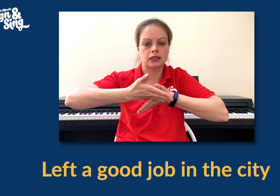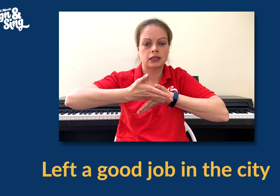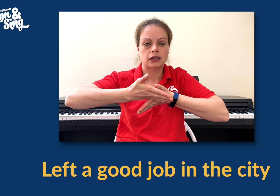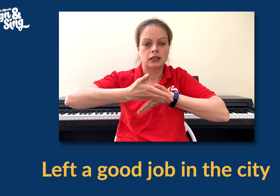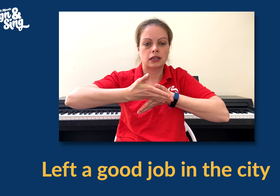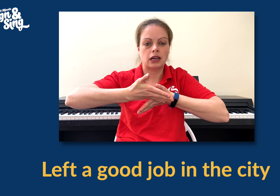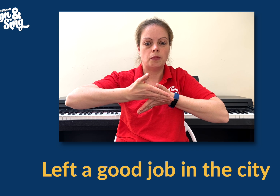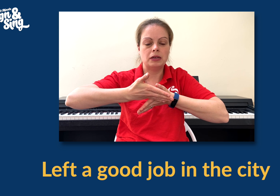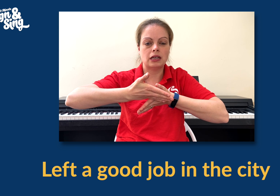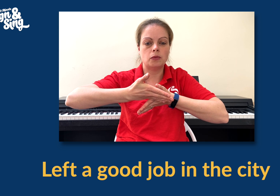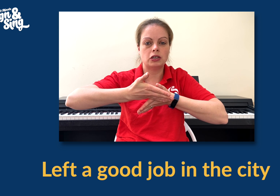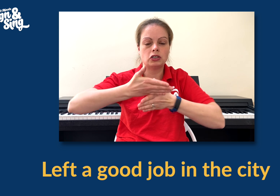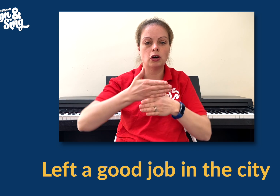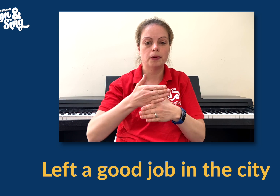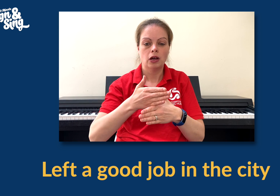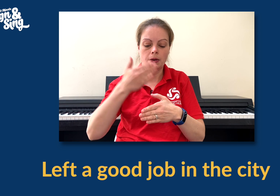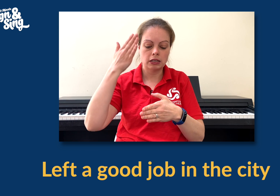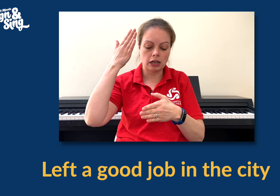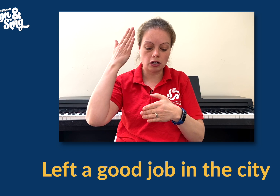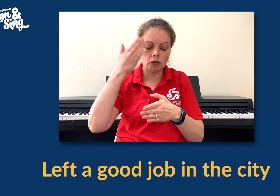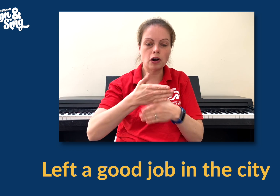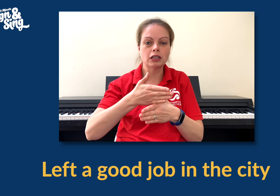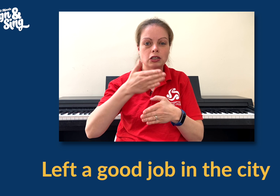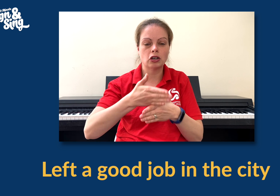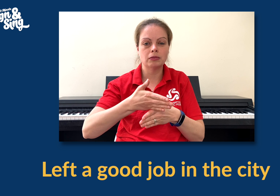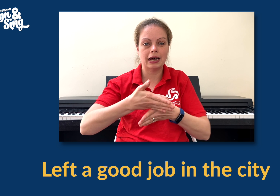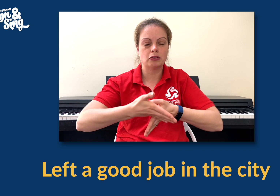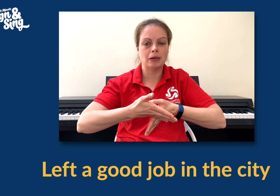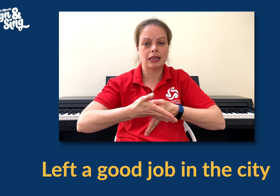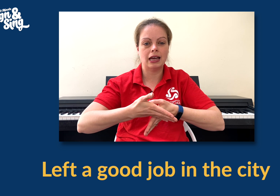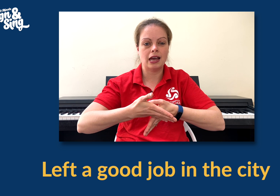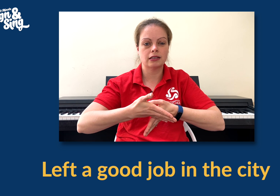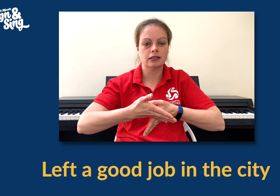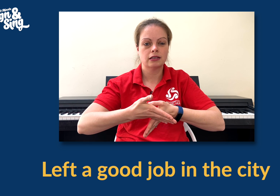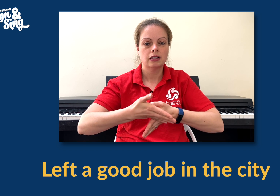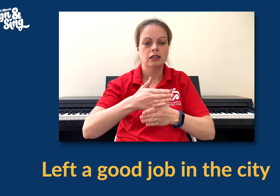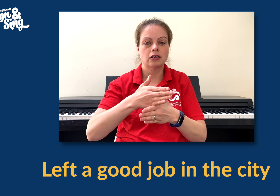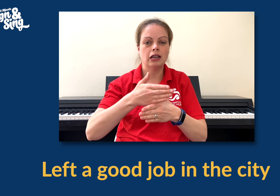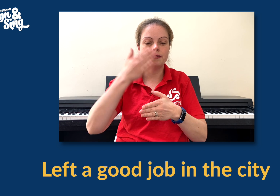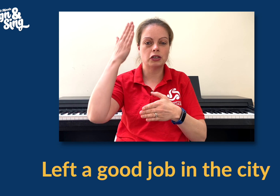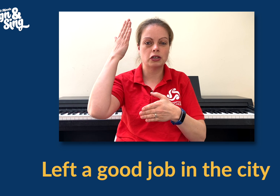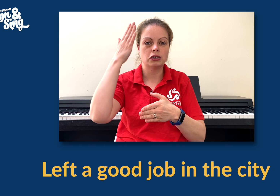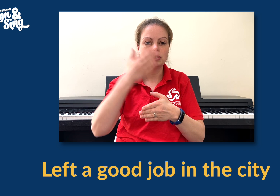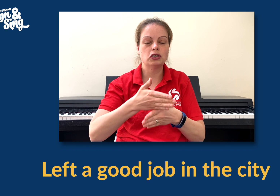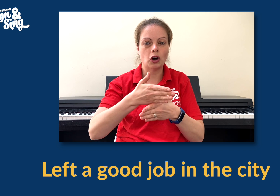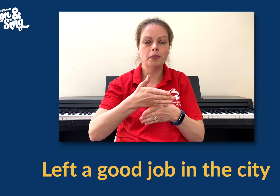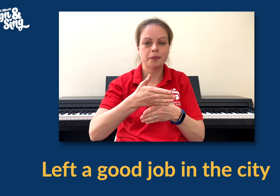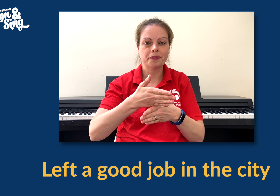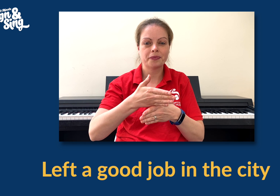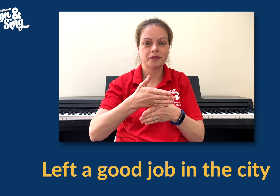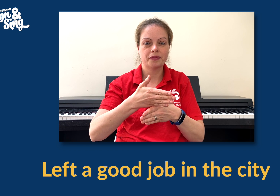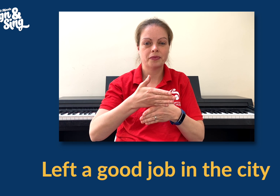hands. Okay, and when we say the word job, I want you to kind of karate chop down to make that X. So left a good